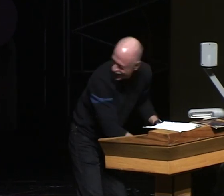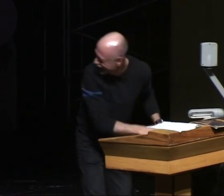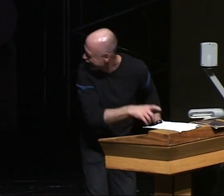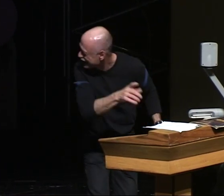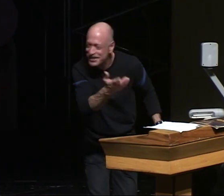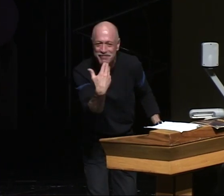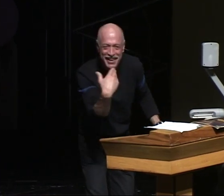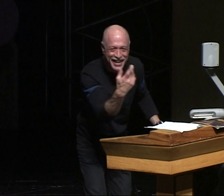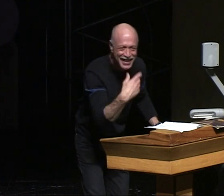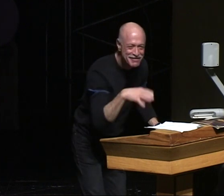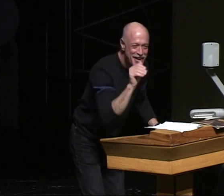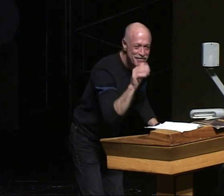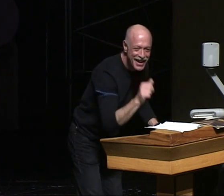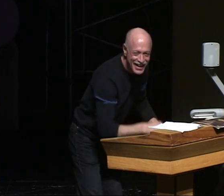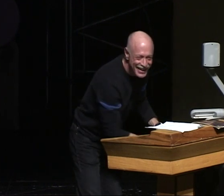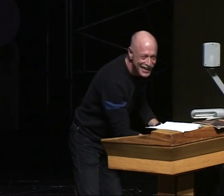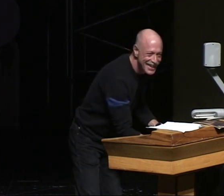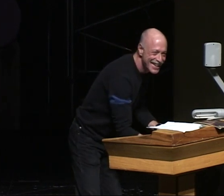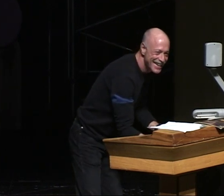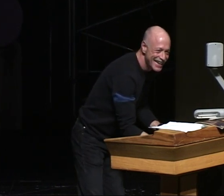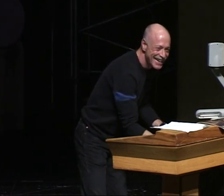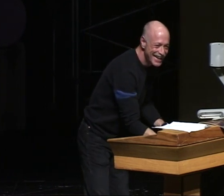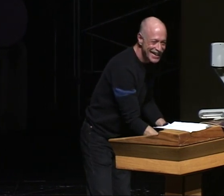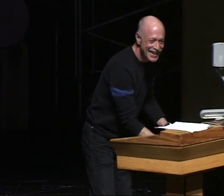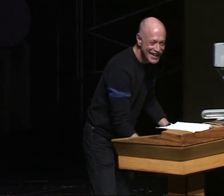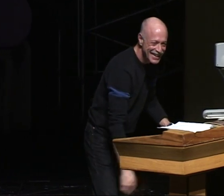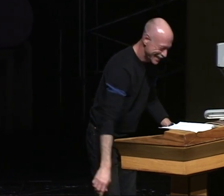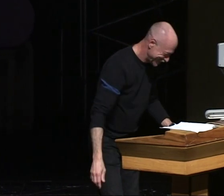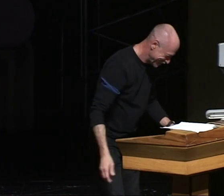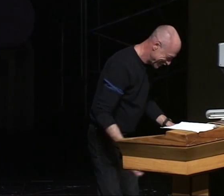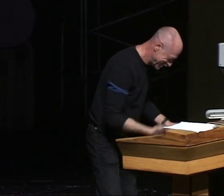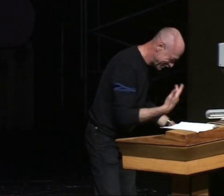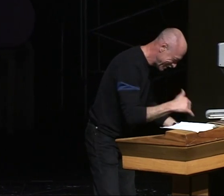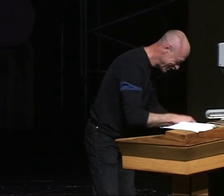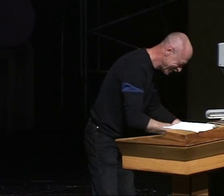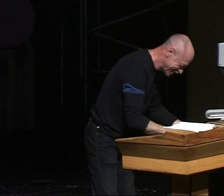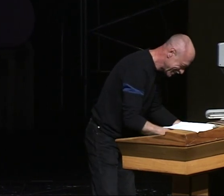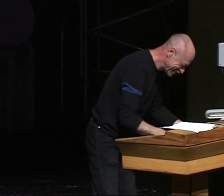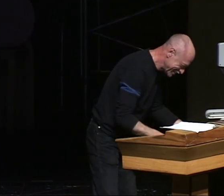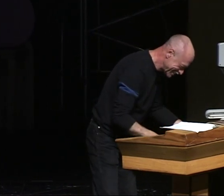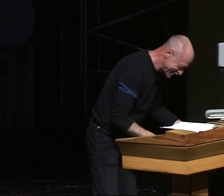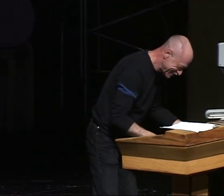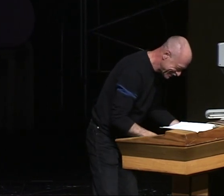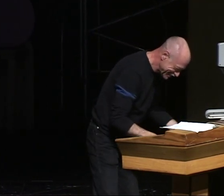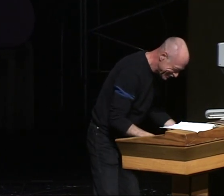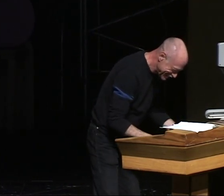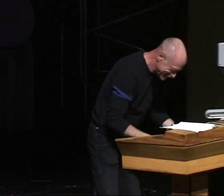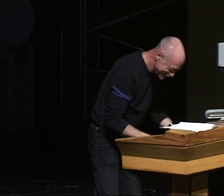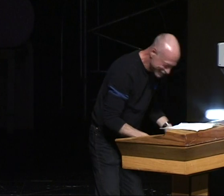uh-oh. If you could come forward, Barbara, and help me out here.